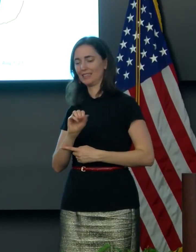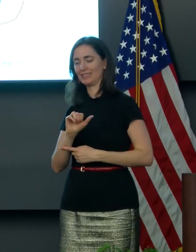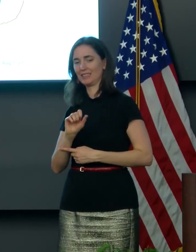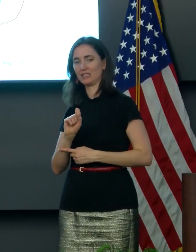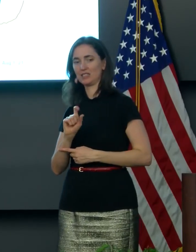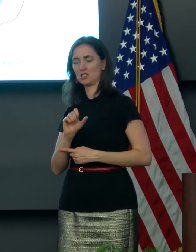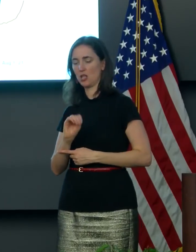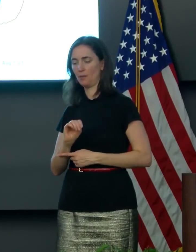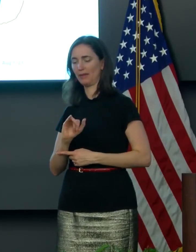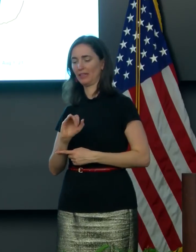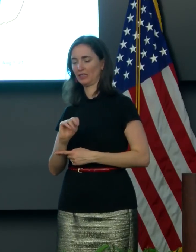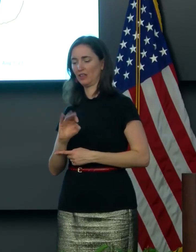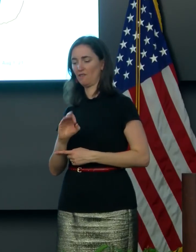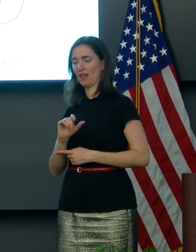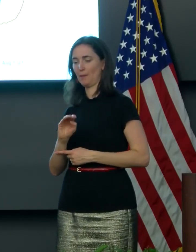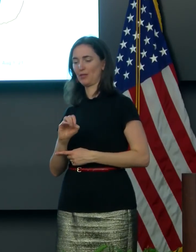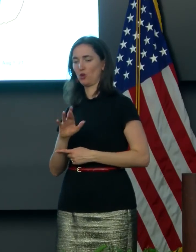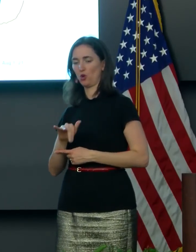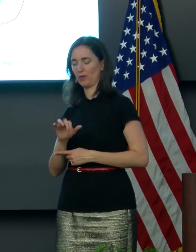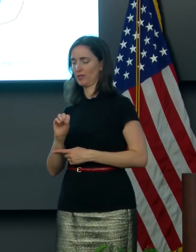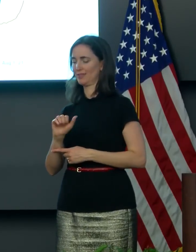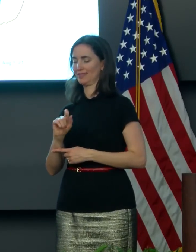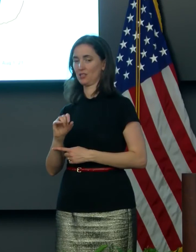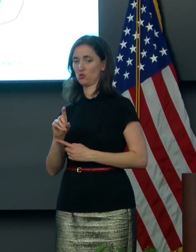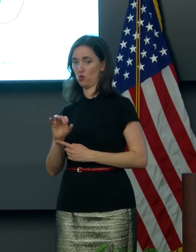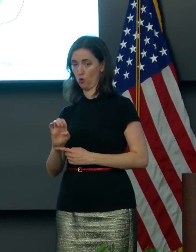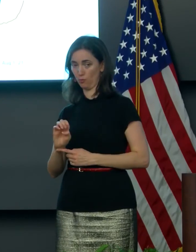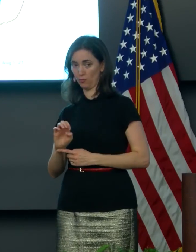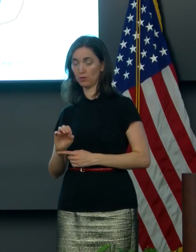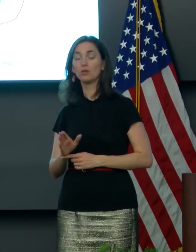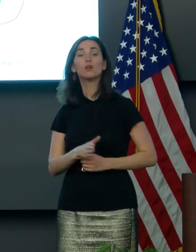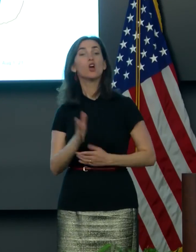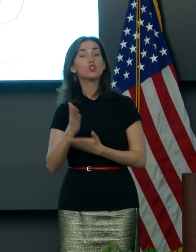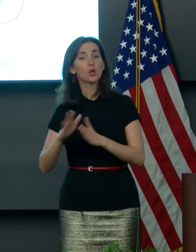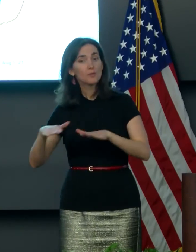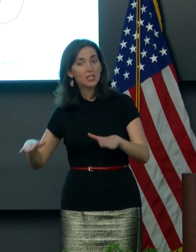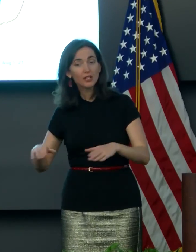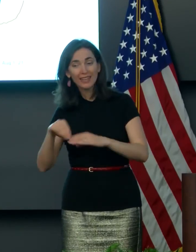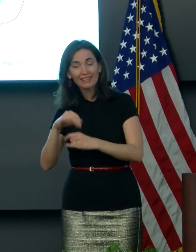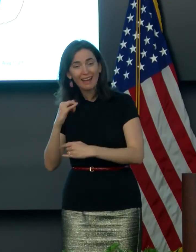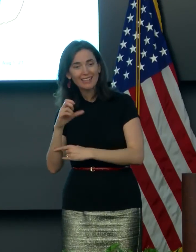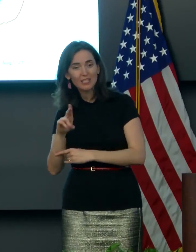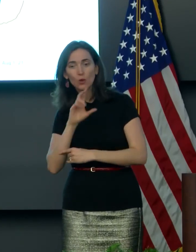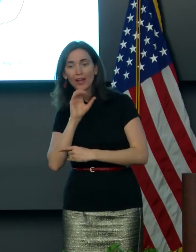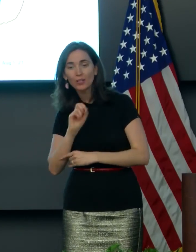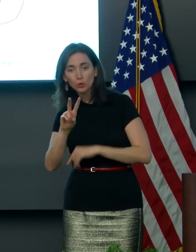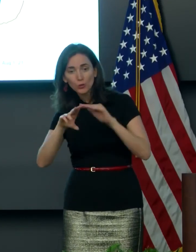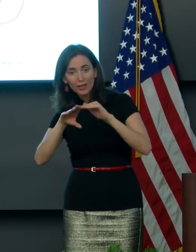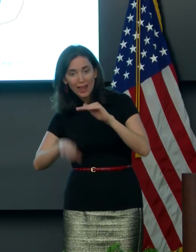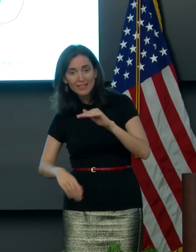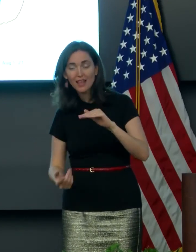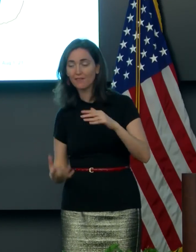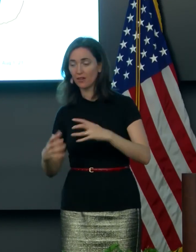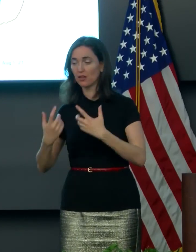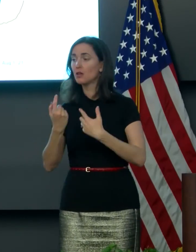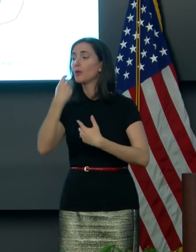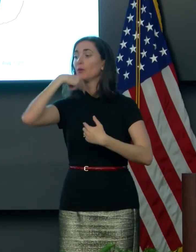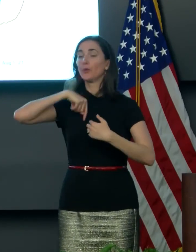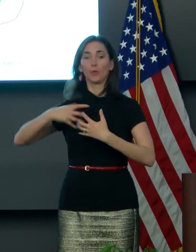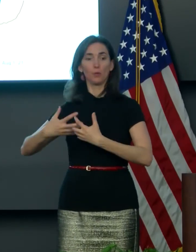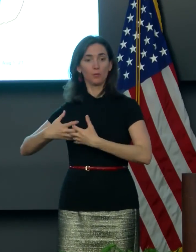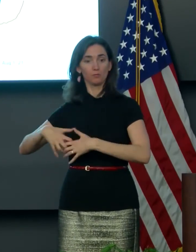in ICUs on ventilators. But even if kids themselves weren't suffering ill effects, and they